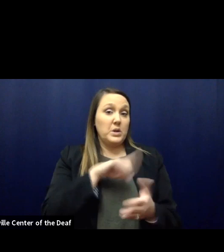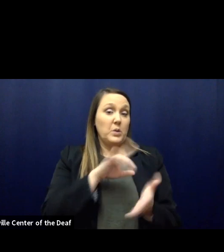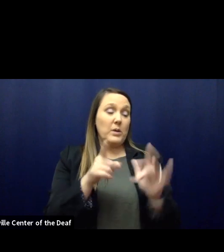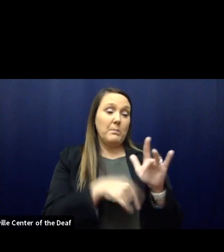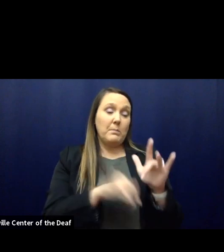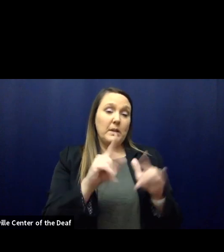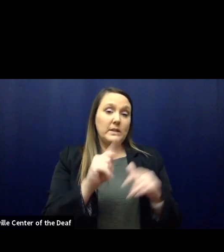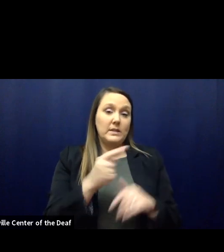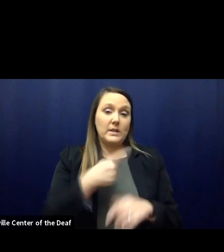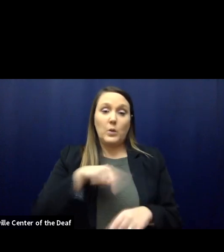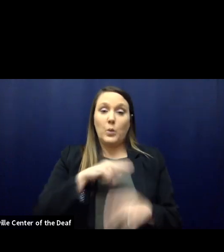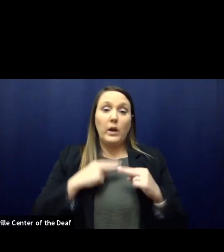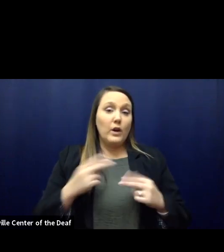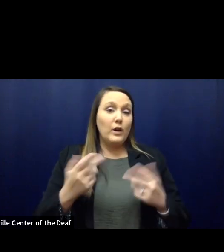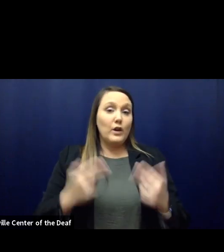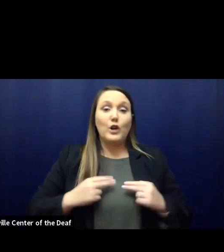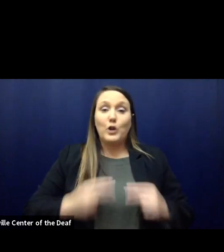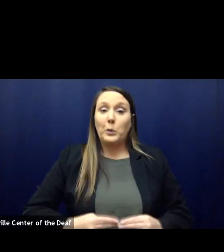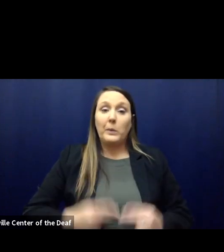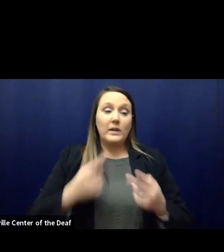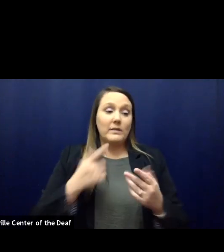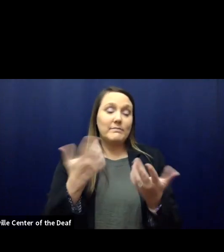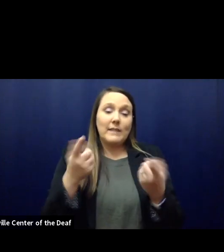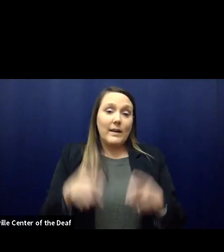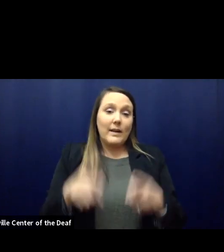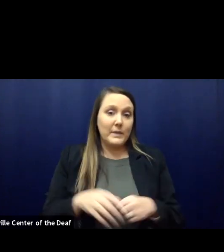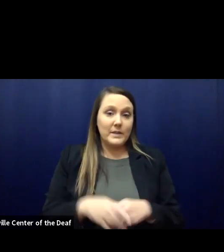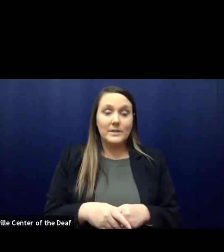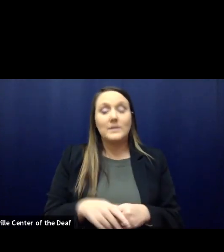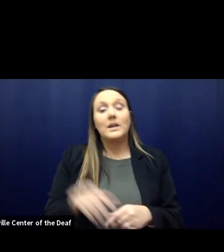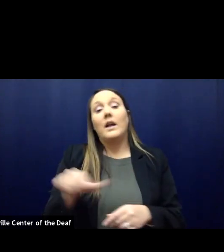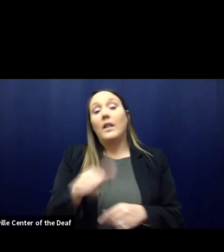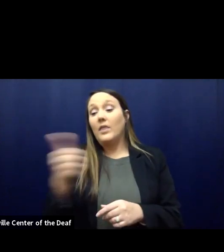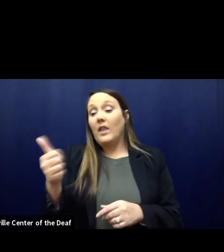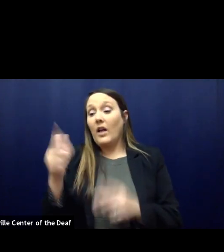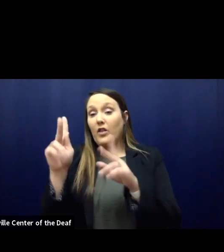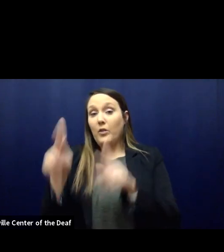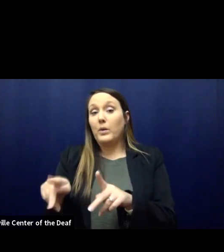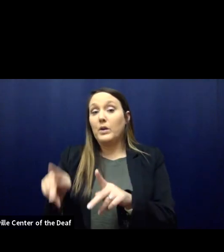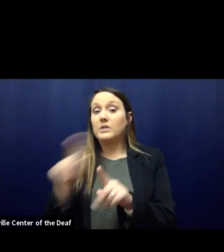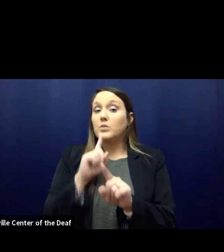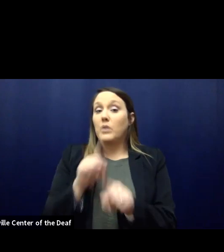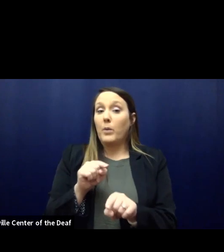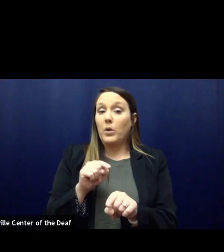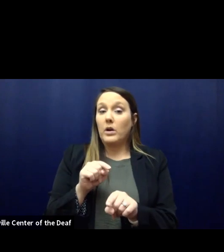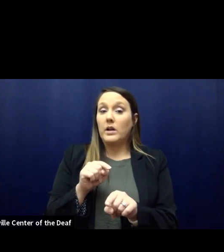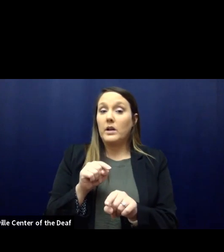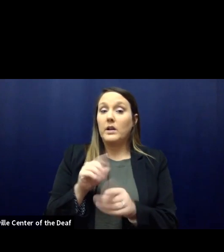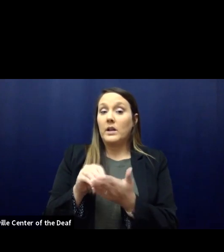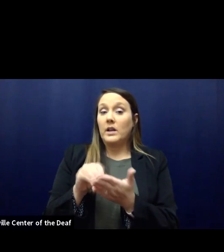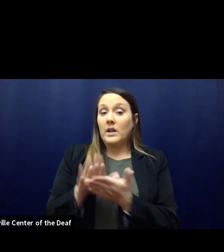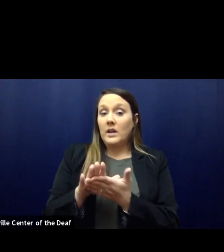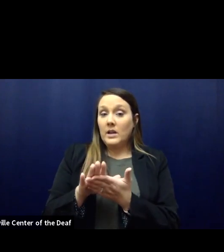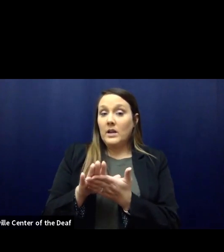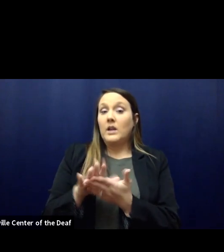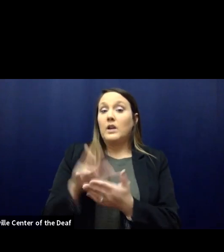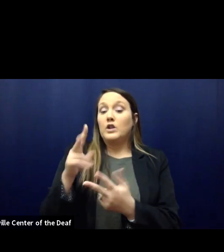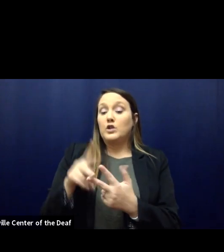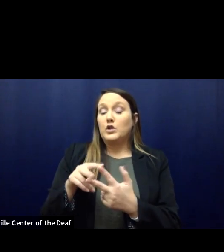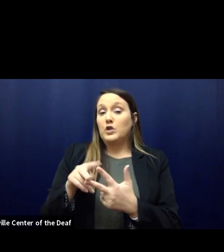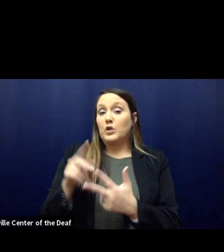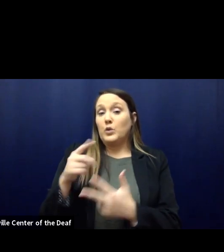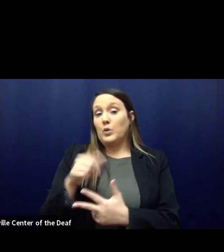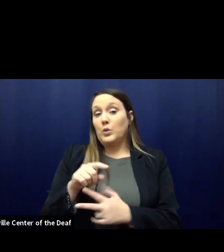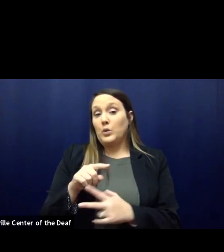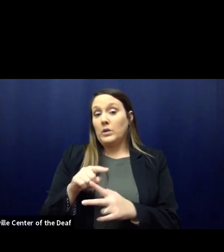humans, and that happens. And then the other person was reported by 2 different sources, but had